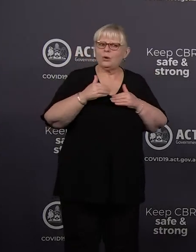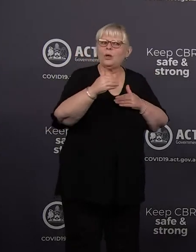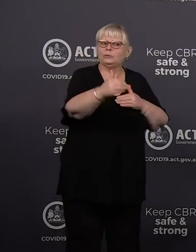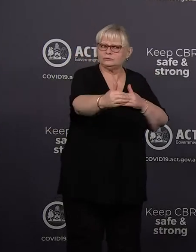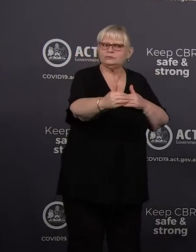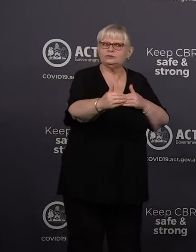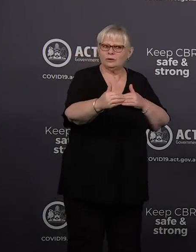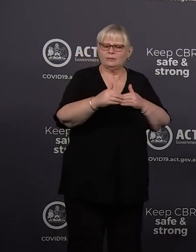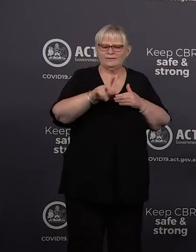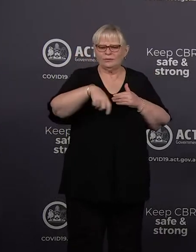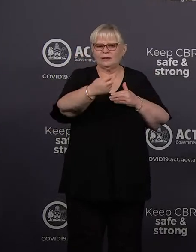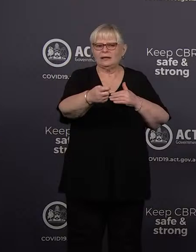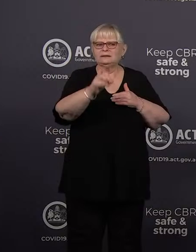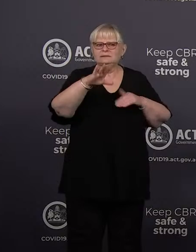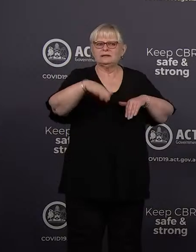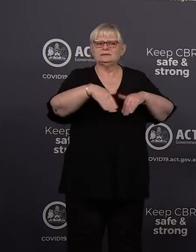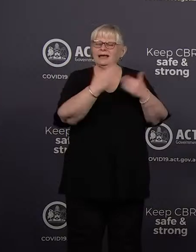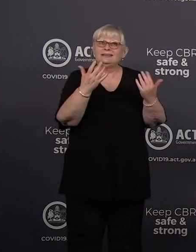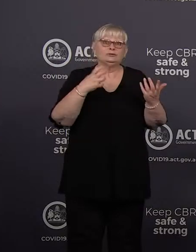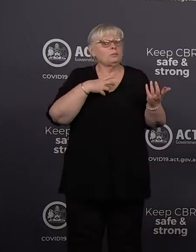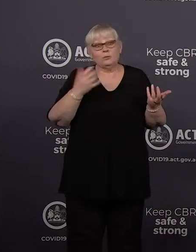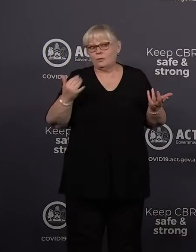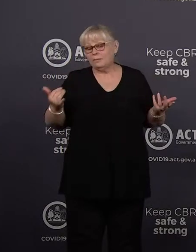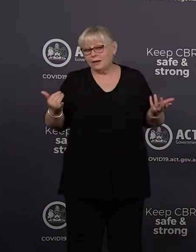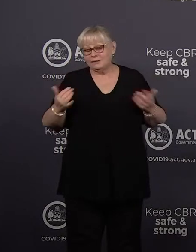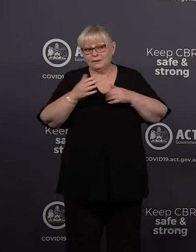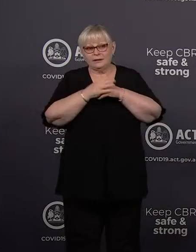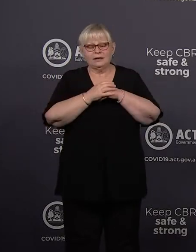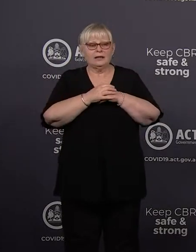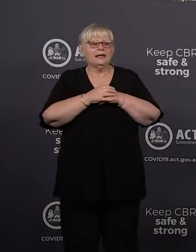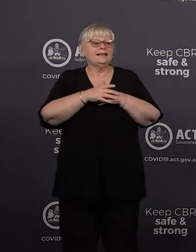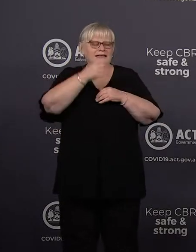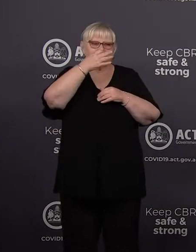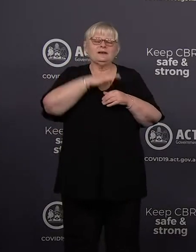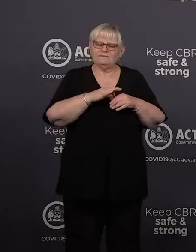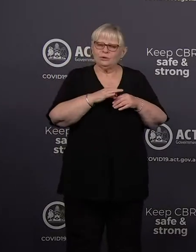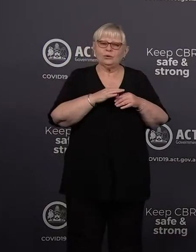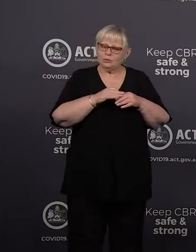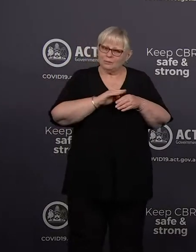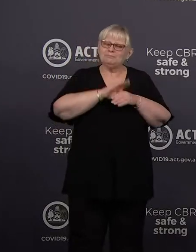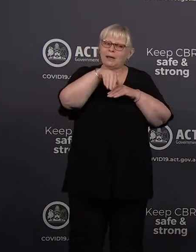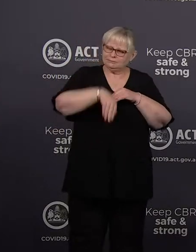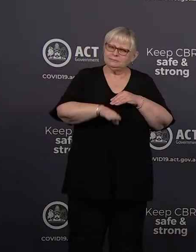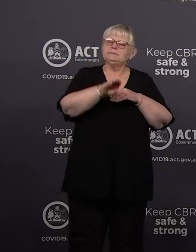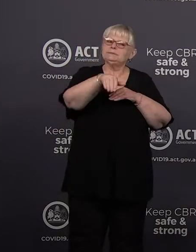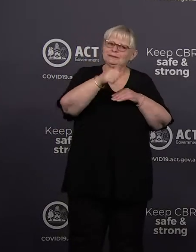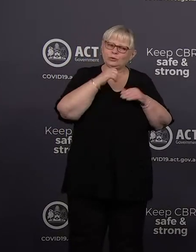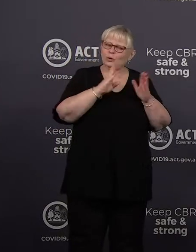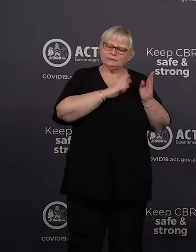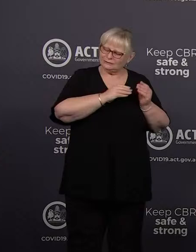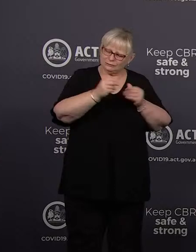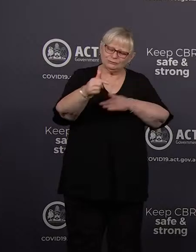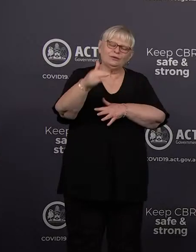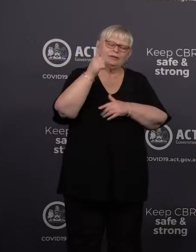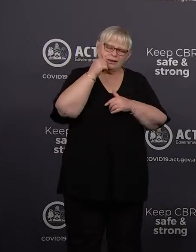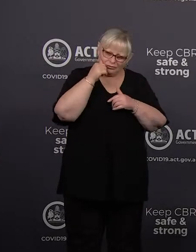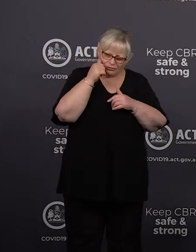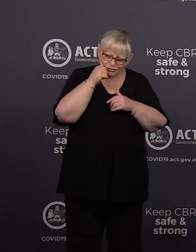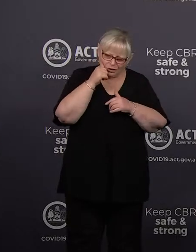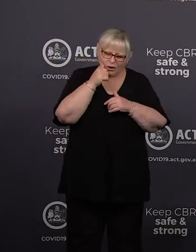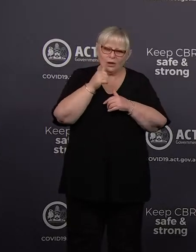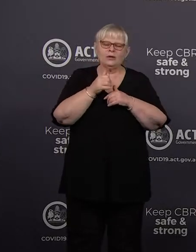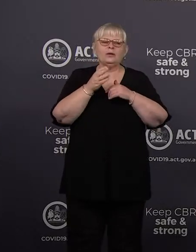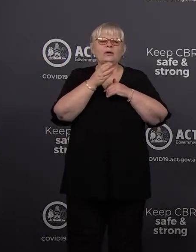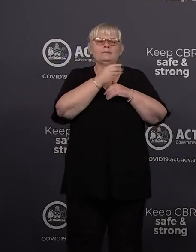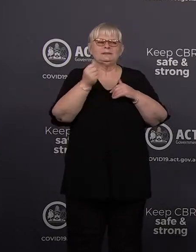over the next 10 days or more. And there have clearly been a few bumps in the road in relation to that. And some of that, I think, comes